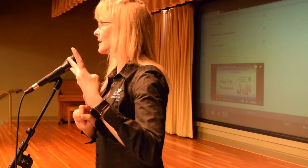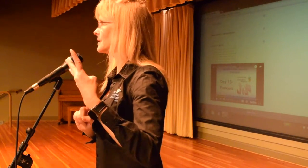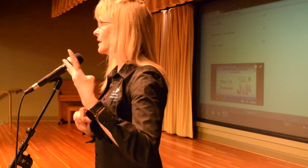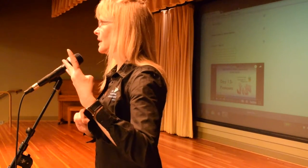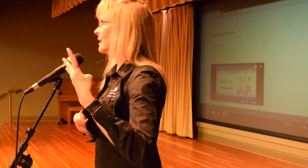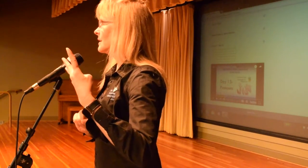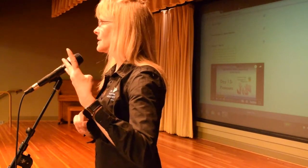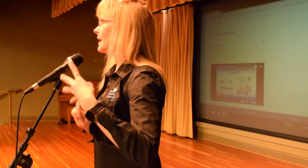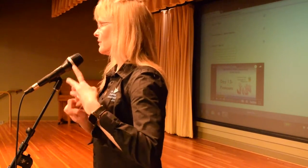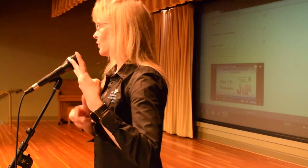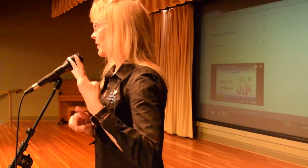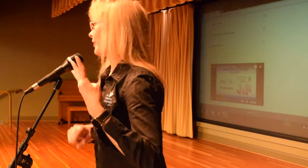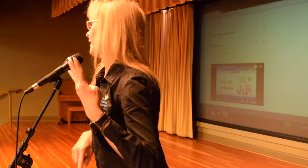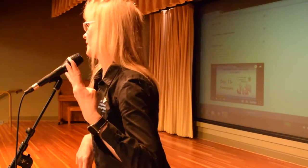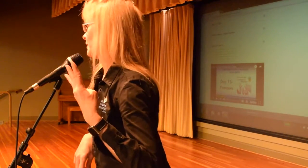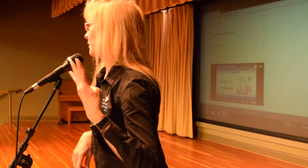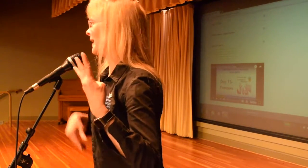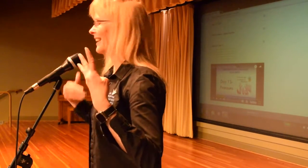Sundays, second and fourth, thank you,